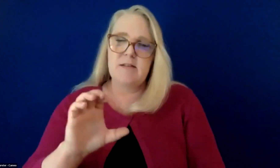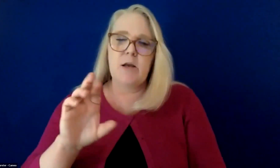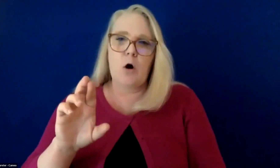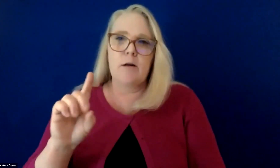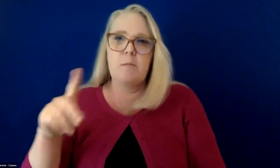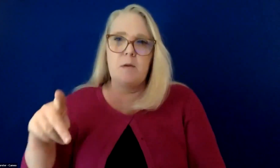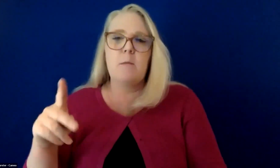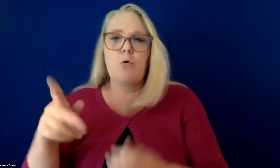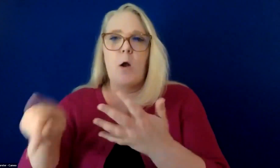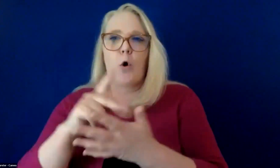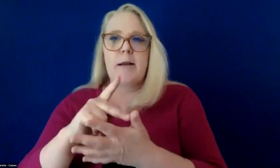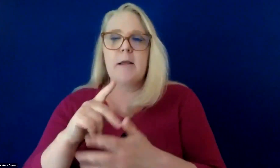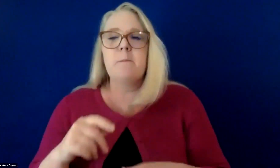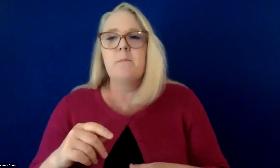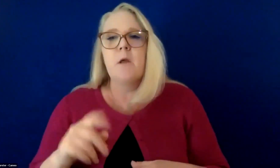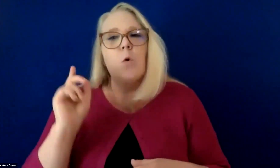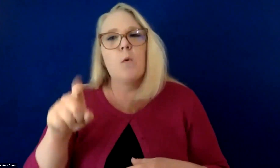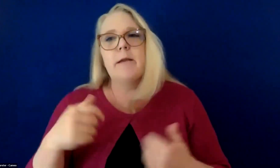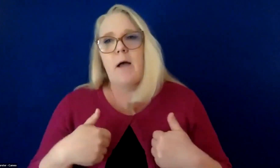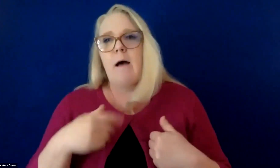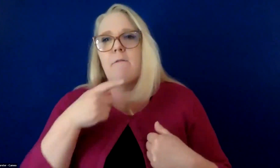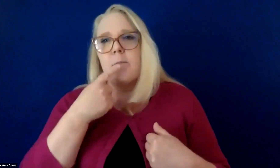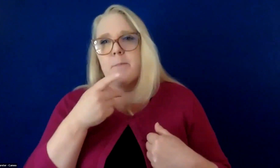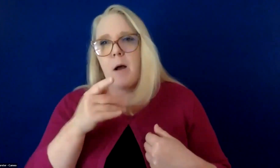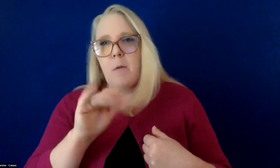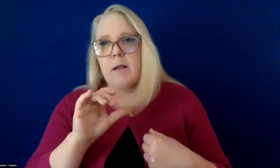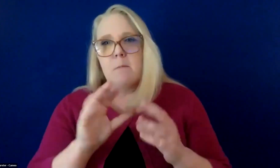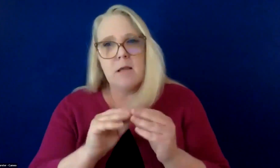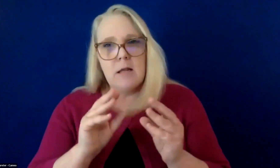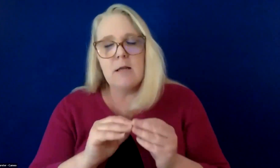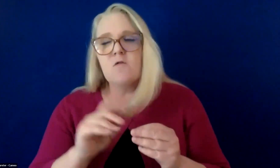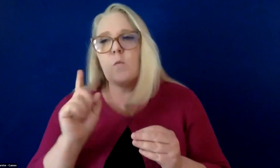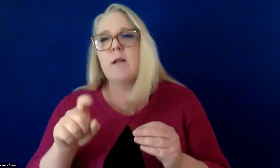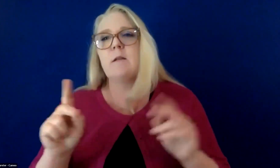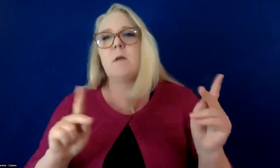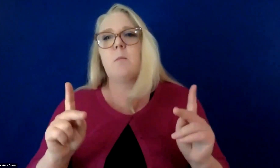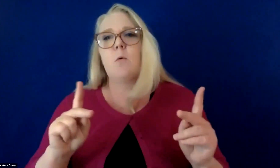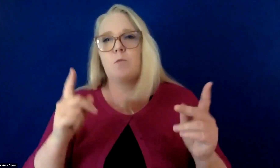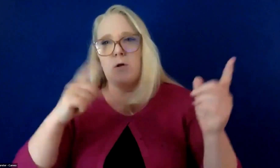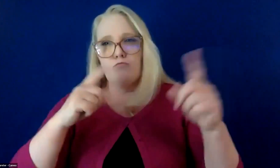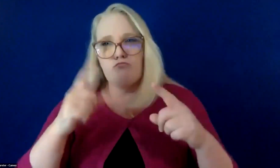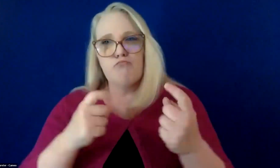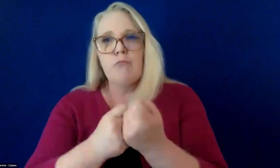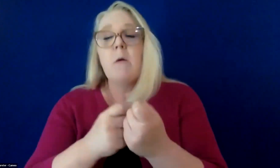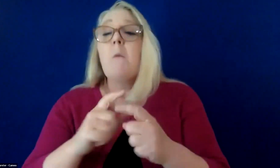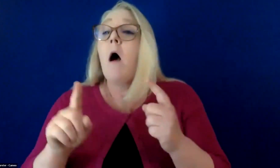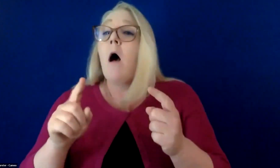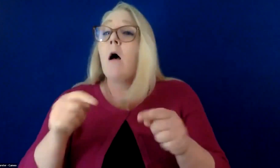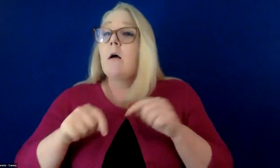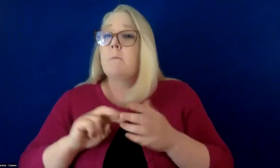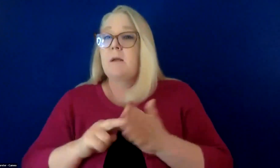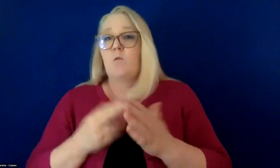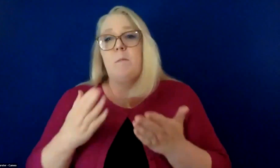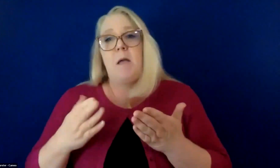need we need to have our public meetings. We need you guys to be on board with this idea, which means we might need to talk it out a little bit, because I'm